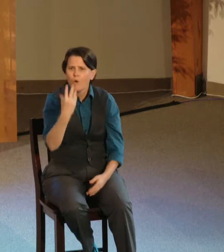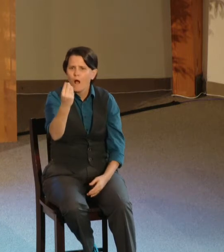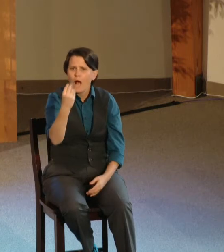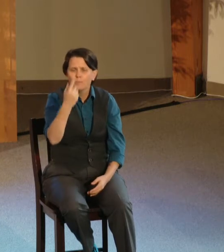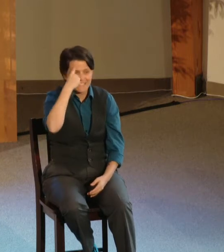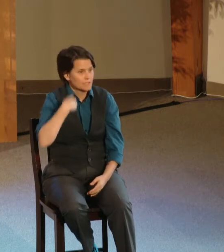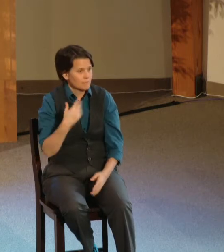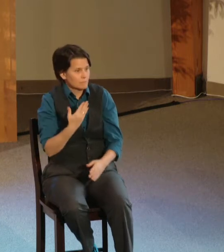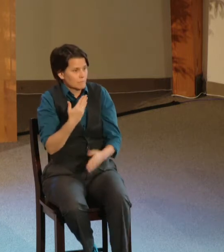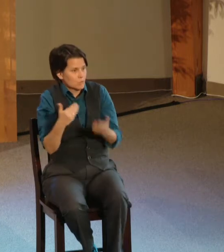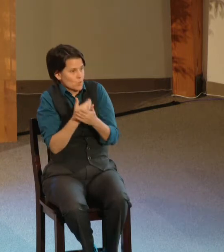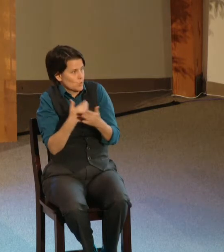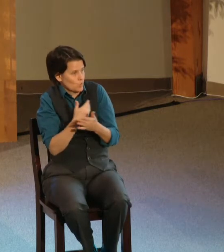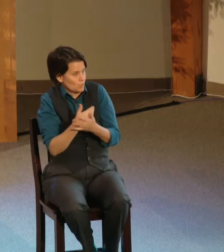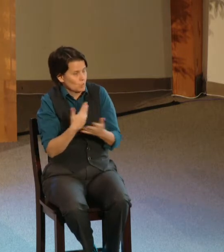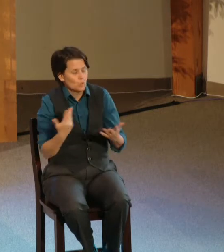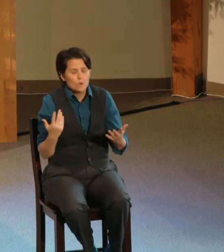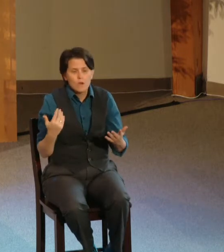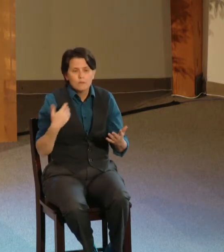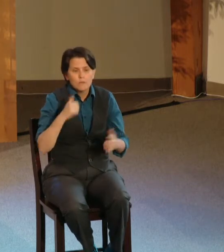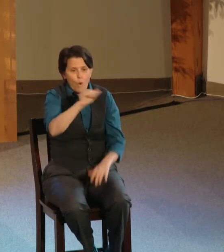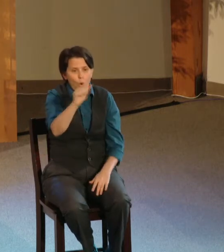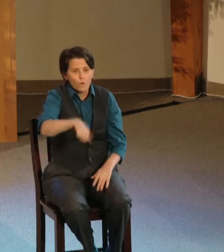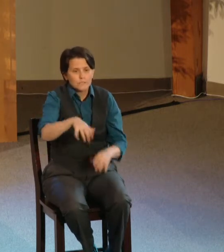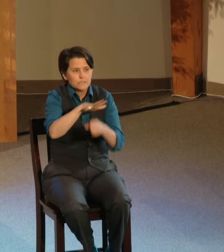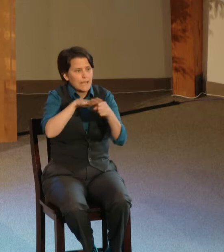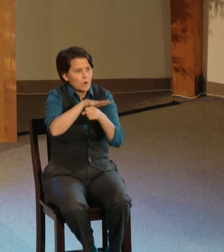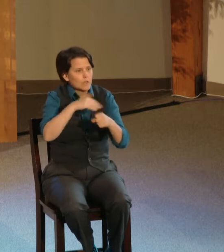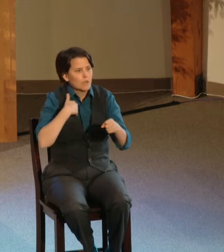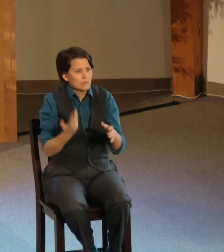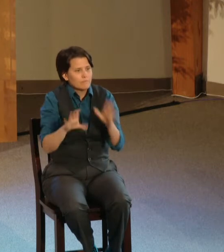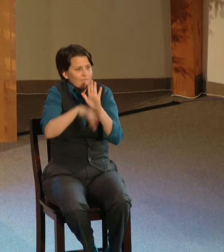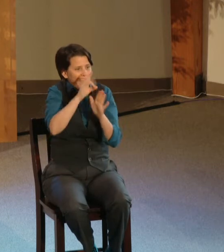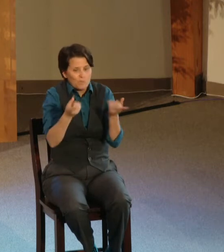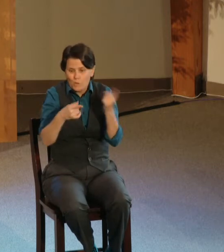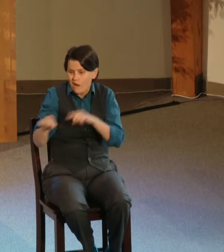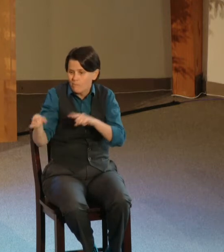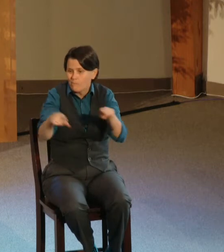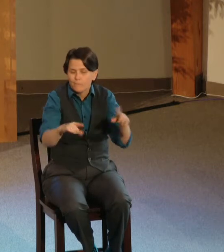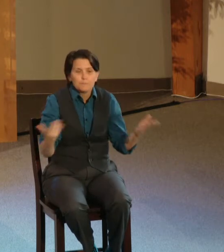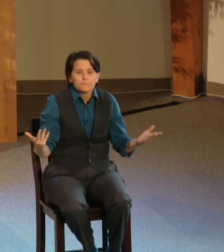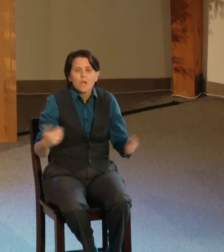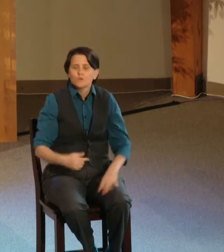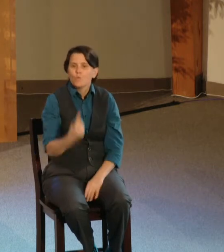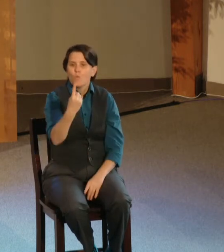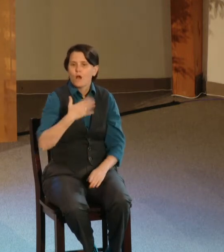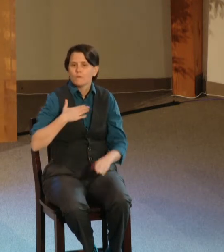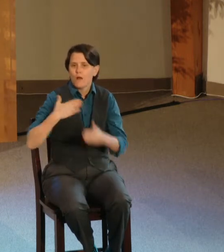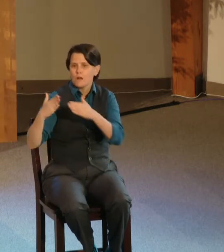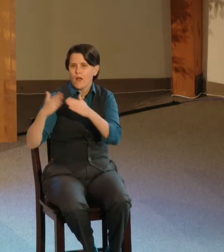I'm new to the Austin area, to find out what's happening. And one of my neighbors